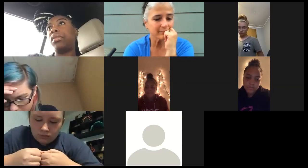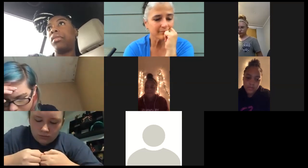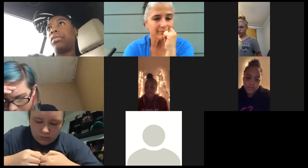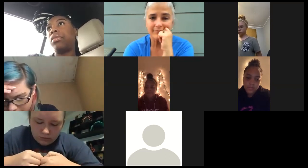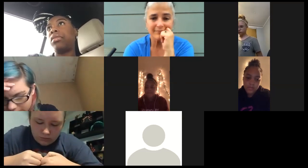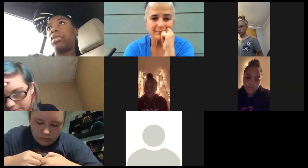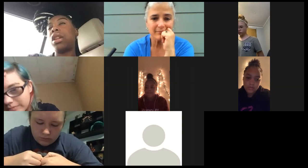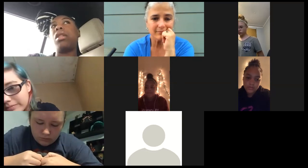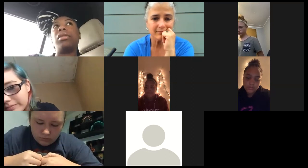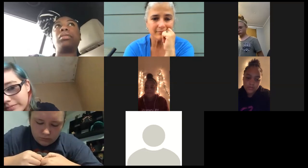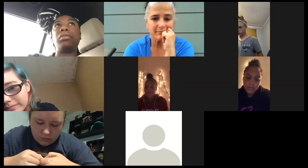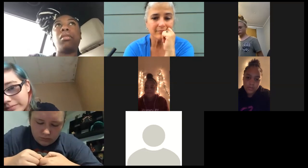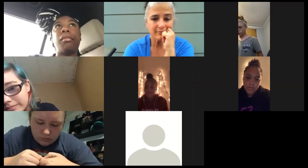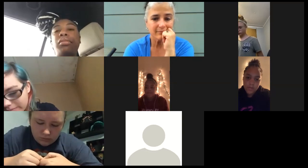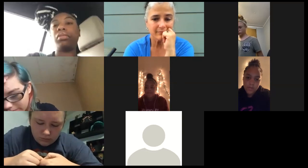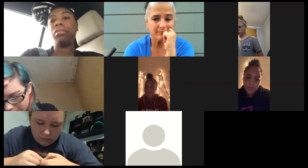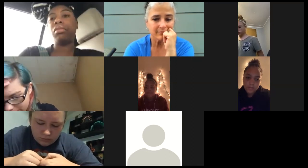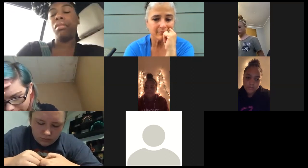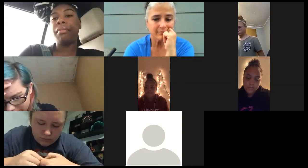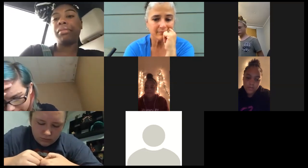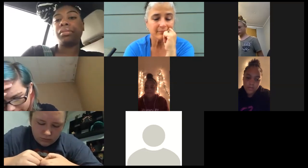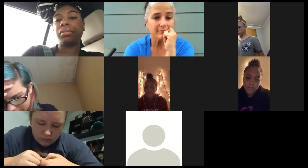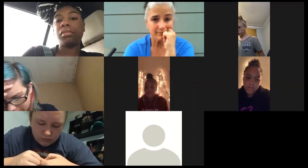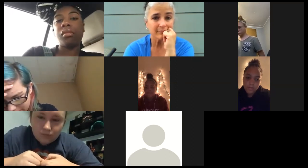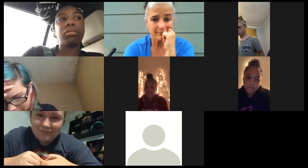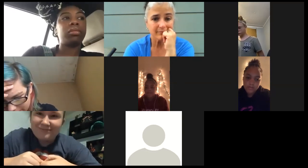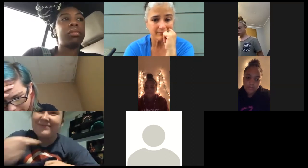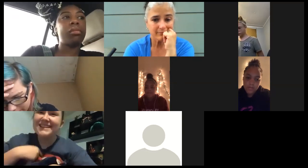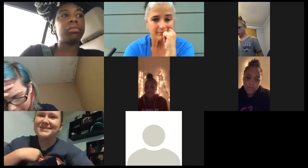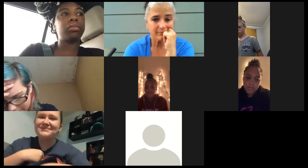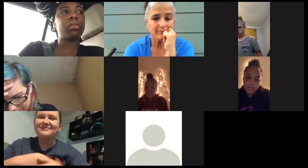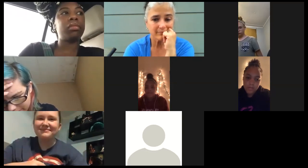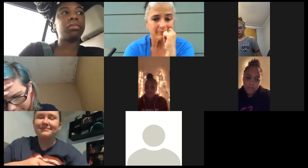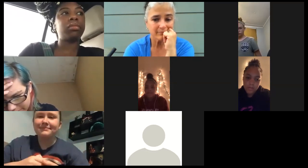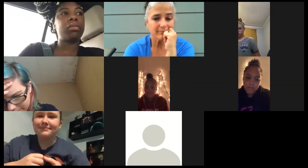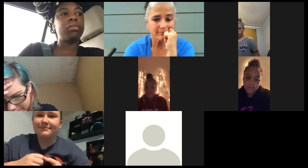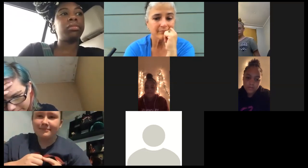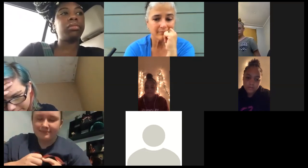ask because for college, I wanted to be an actress in the business.